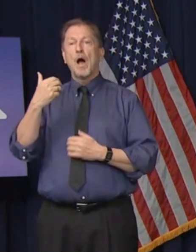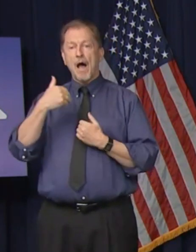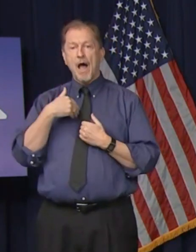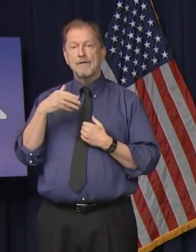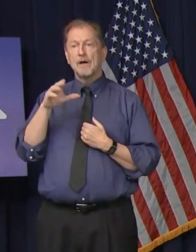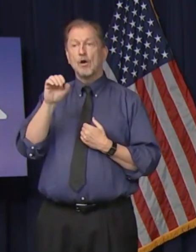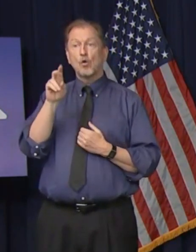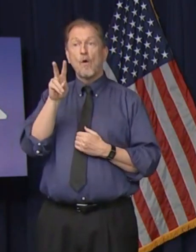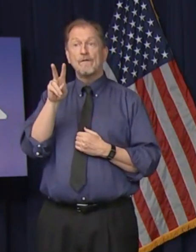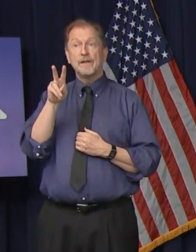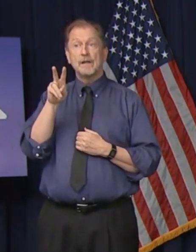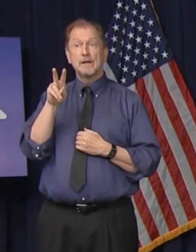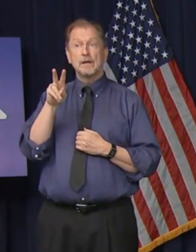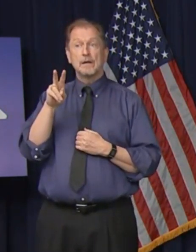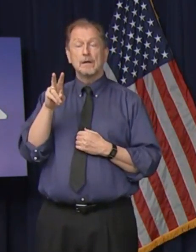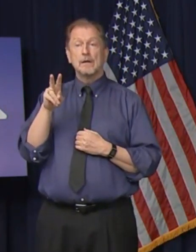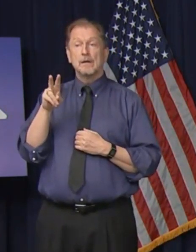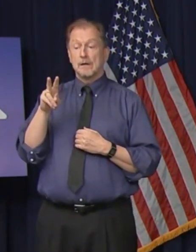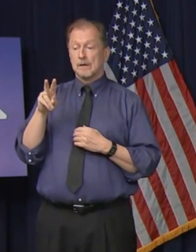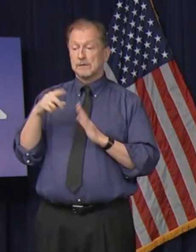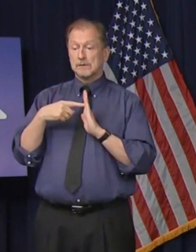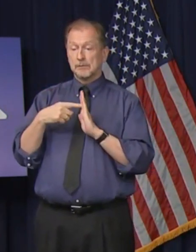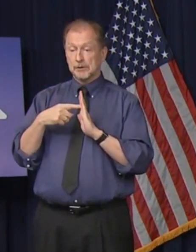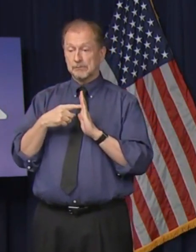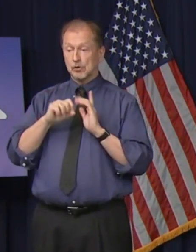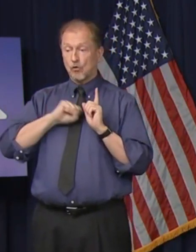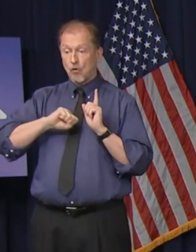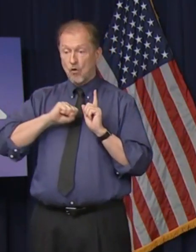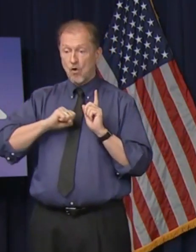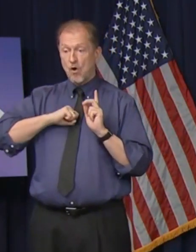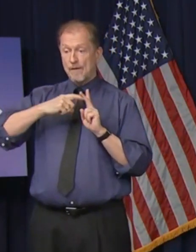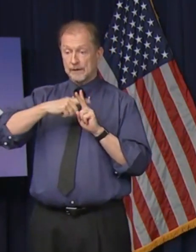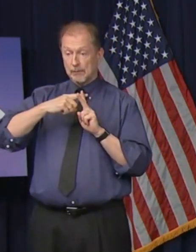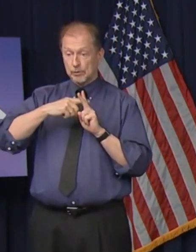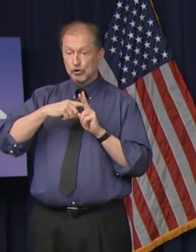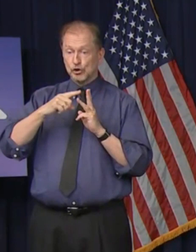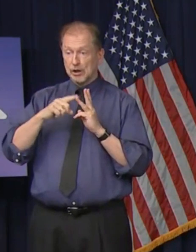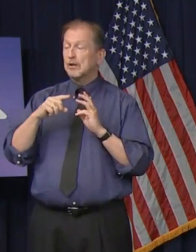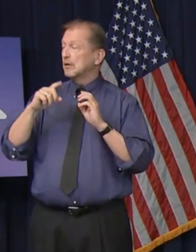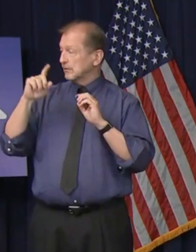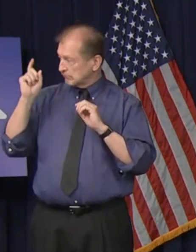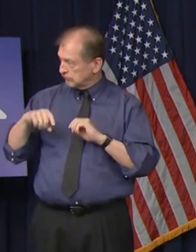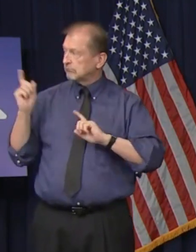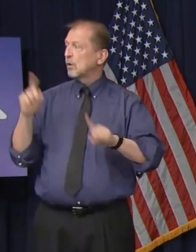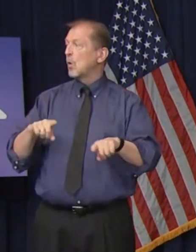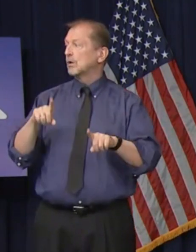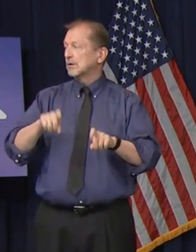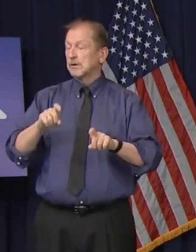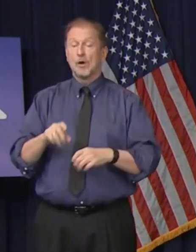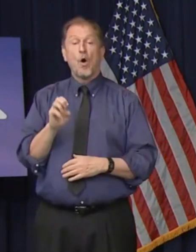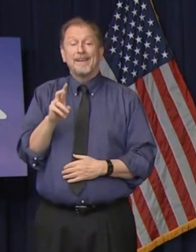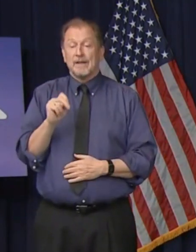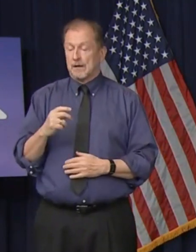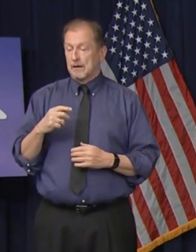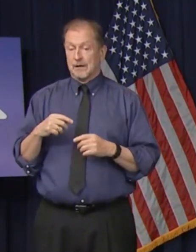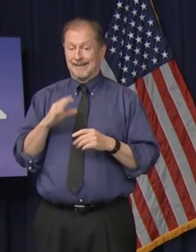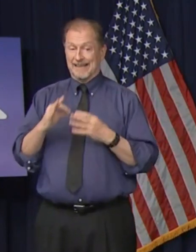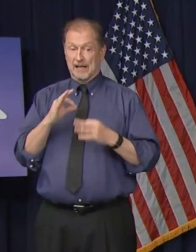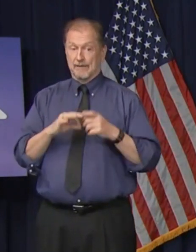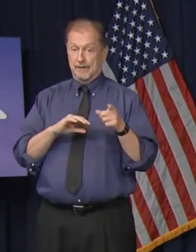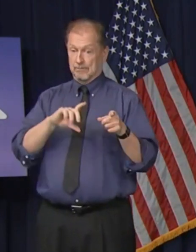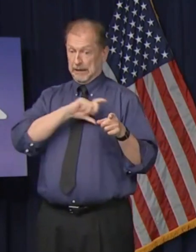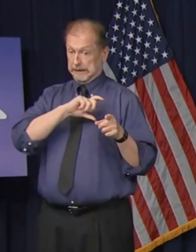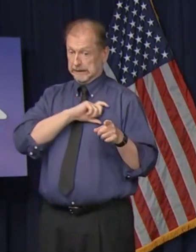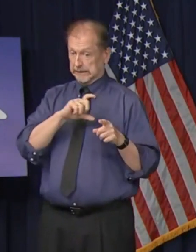COVID-19 symptoms now can get tested, but also frontline workers have the ability even to go to the drive-thrus and get